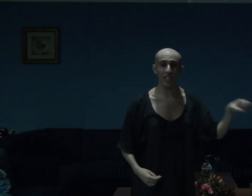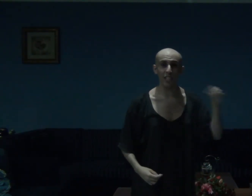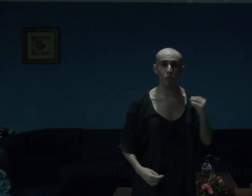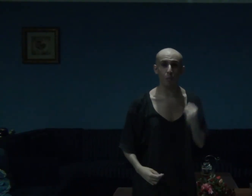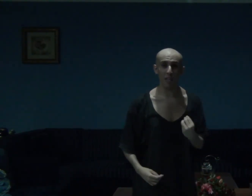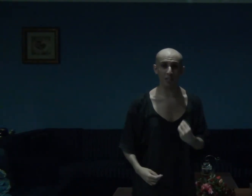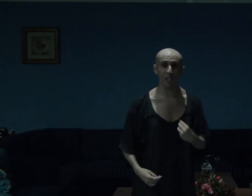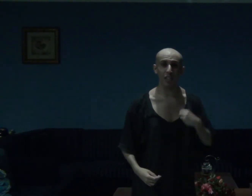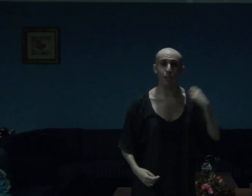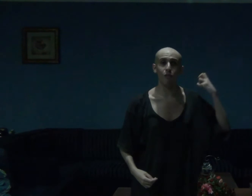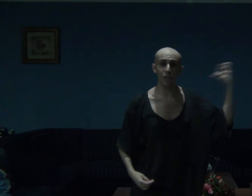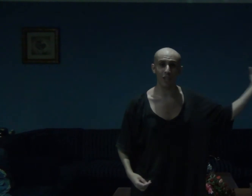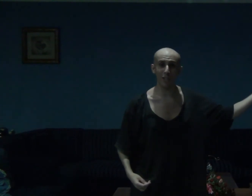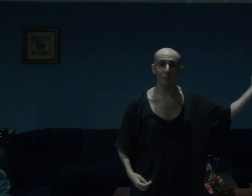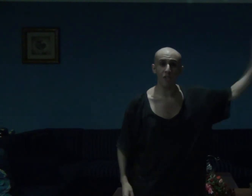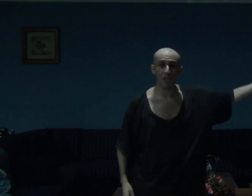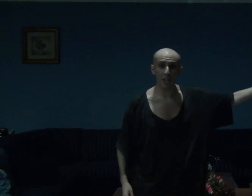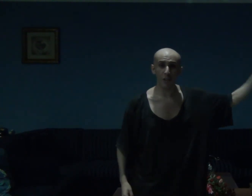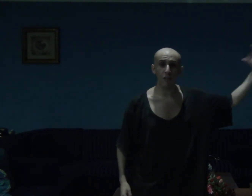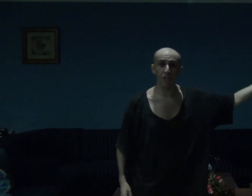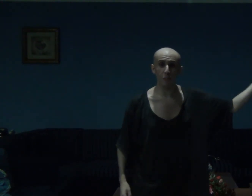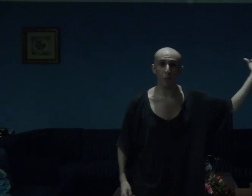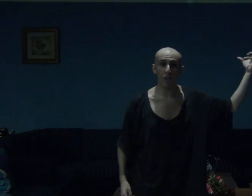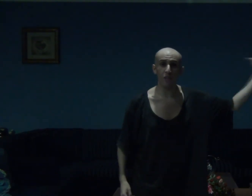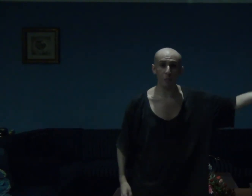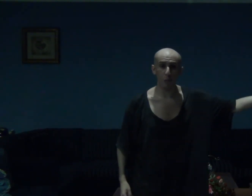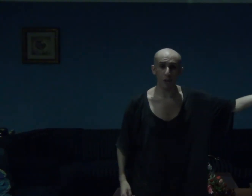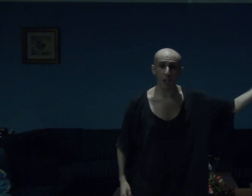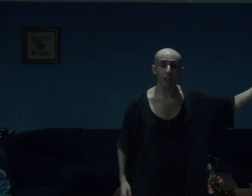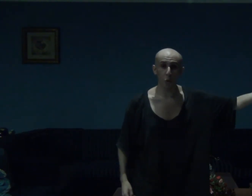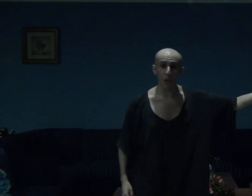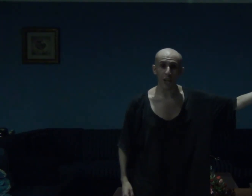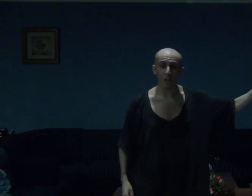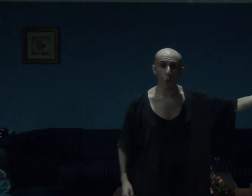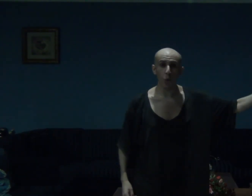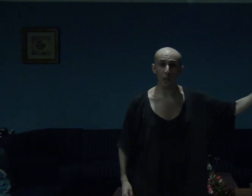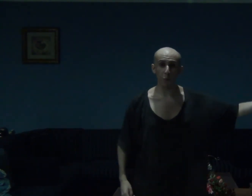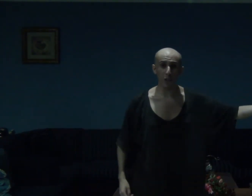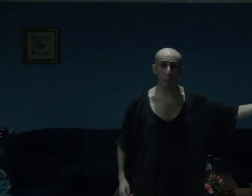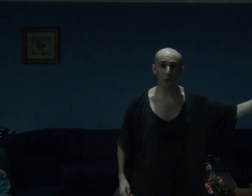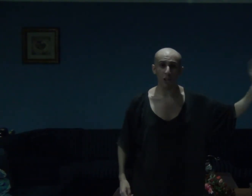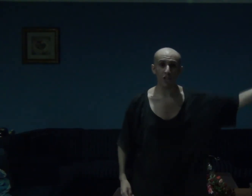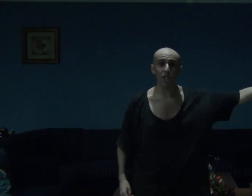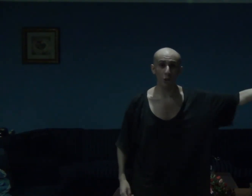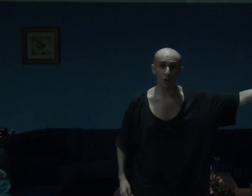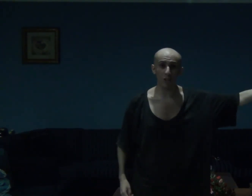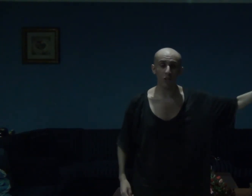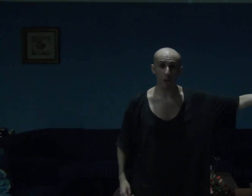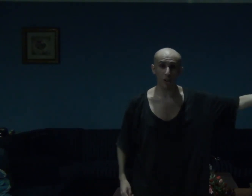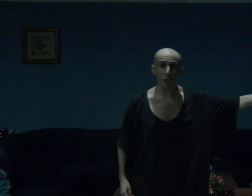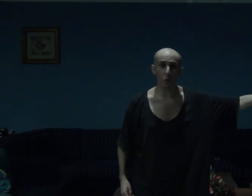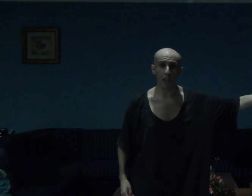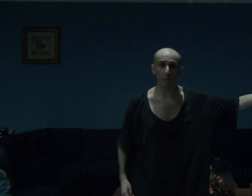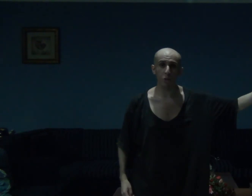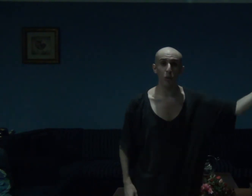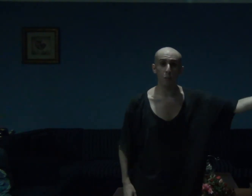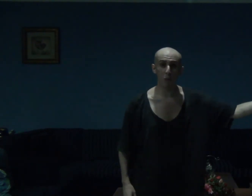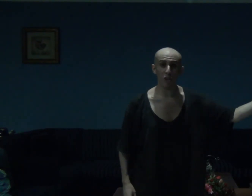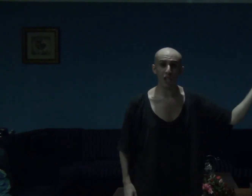to basically overcome the death of his beloved boy, Dwayne, who at one point he called Carl Grimes when Morgan